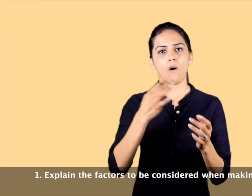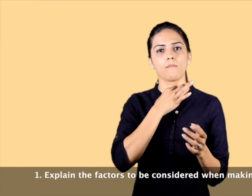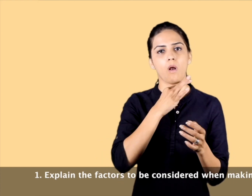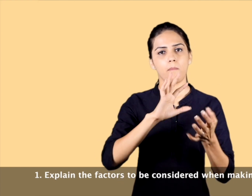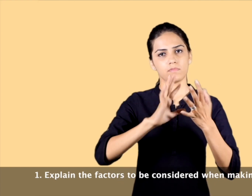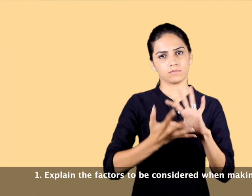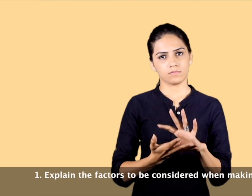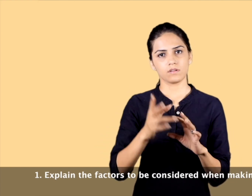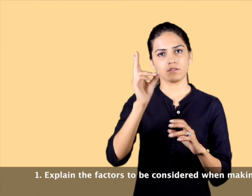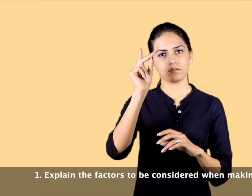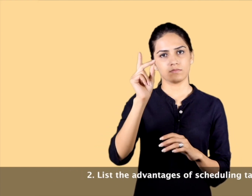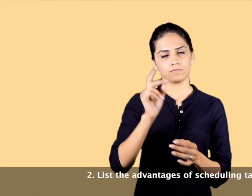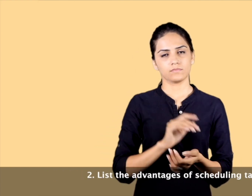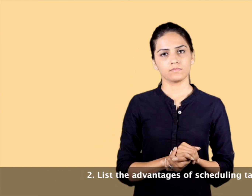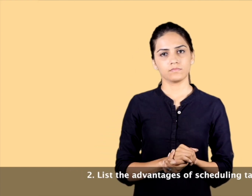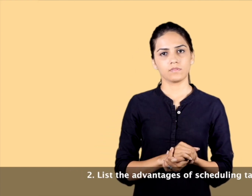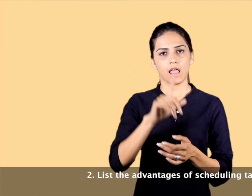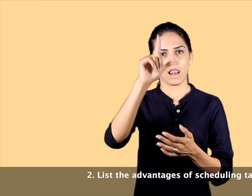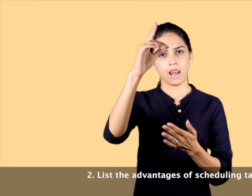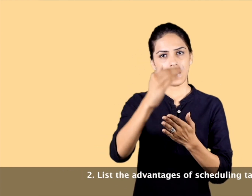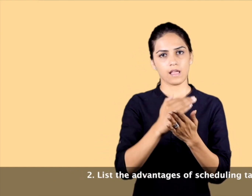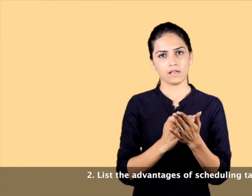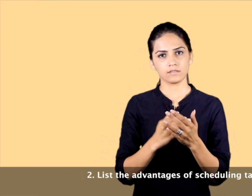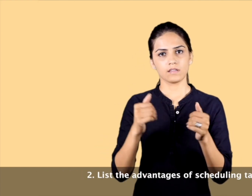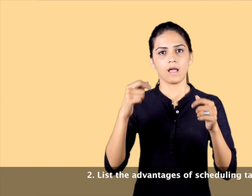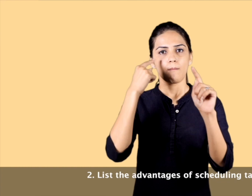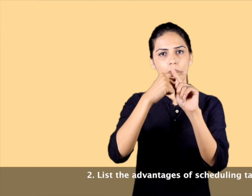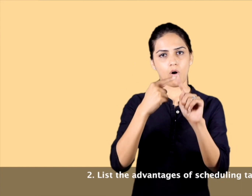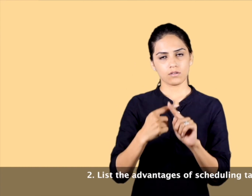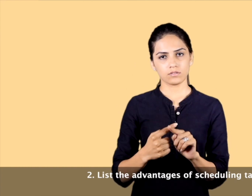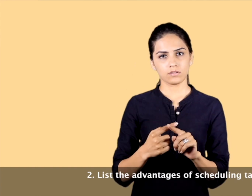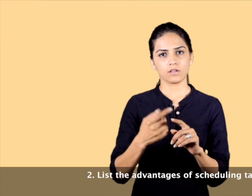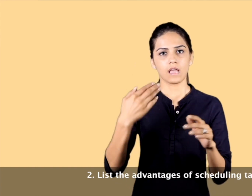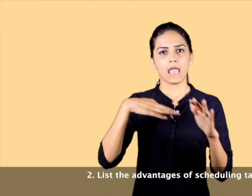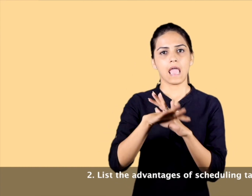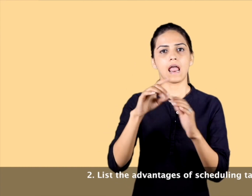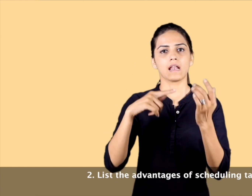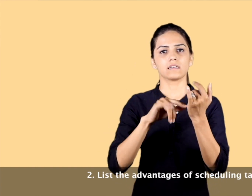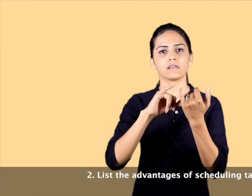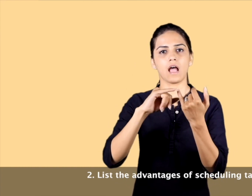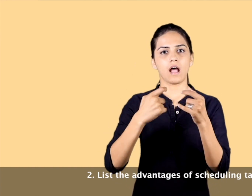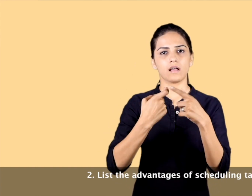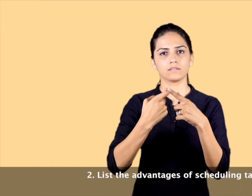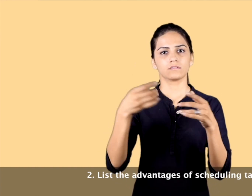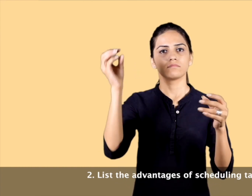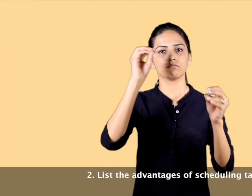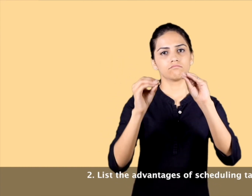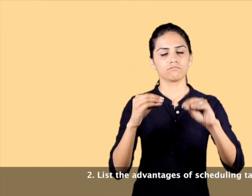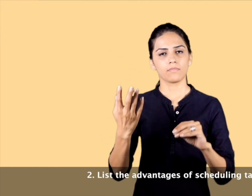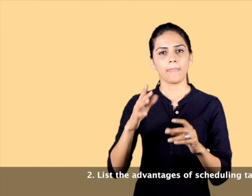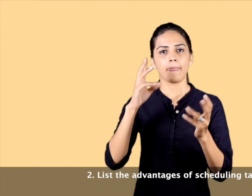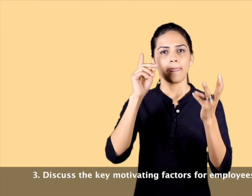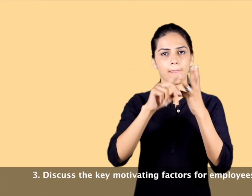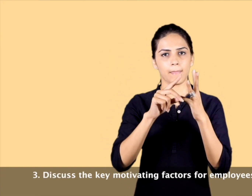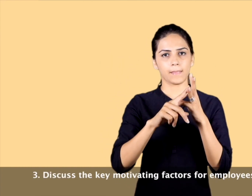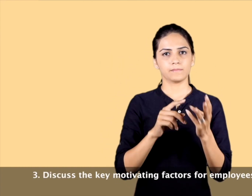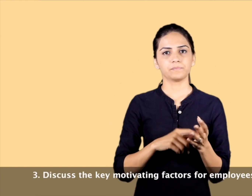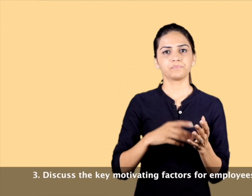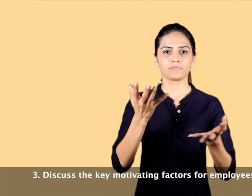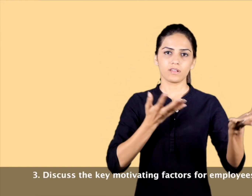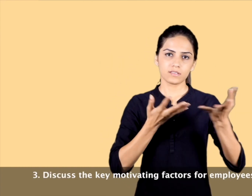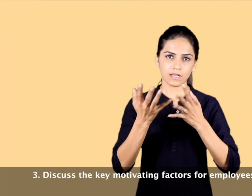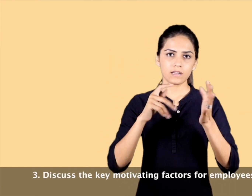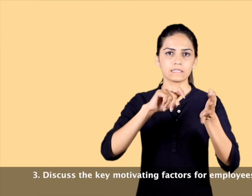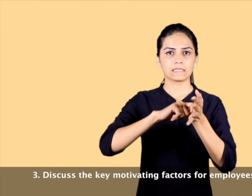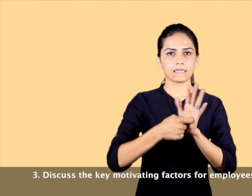when making commitments. Number 2. List the advantages of scheduling tasks. Number